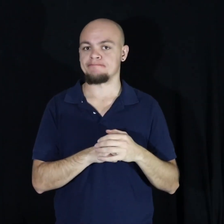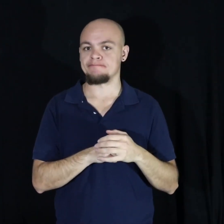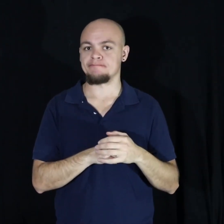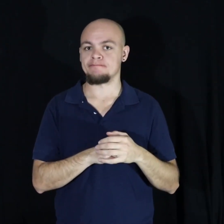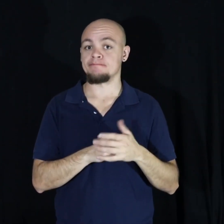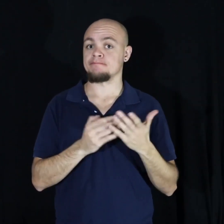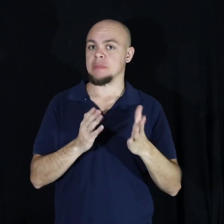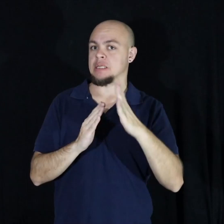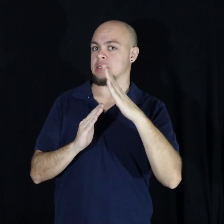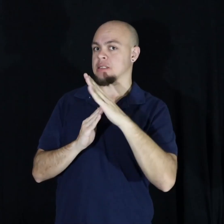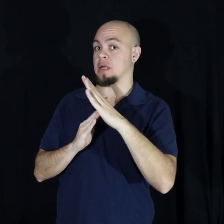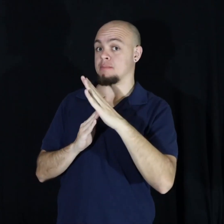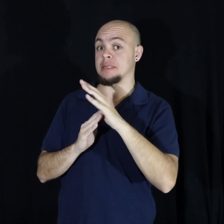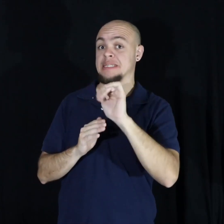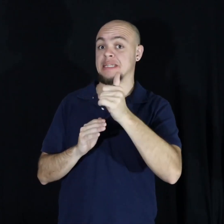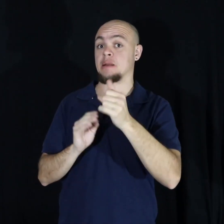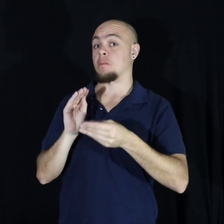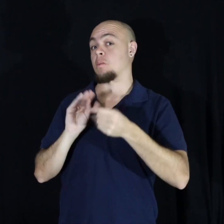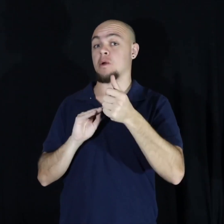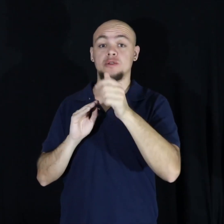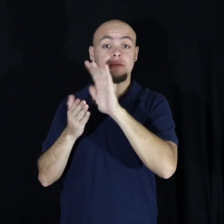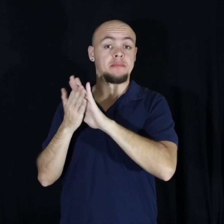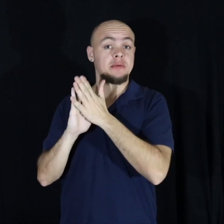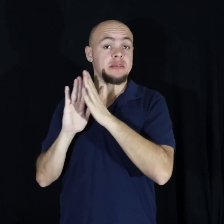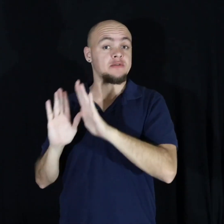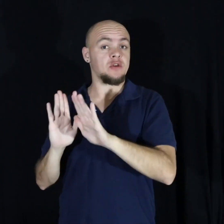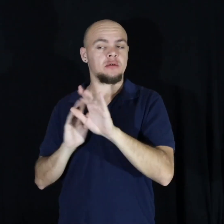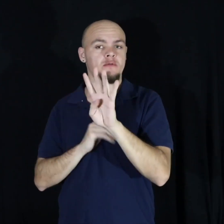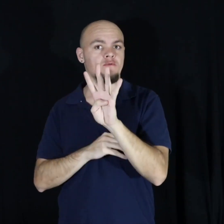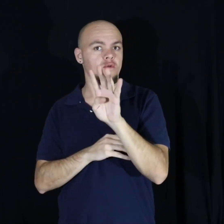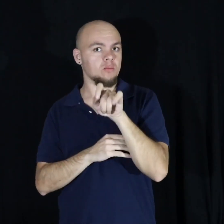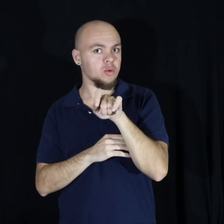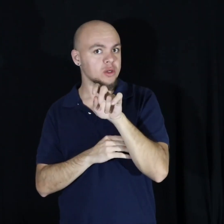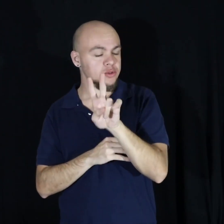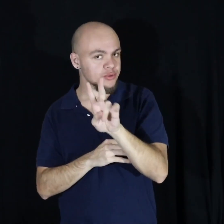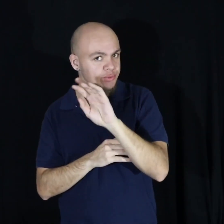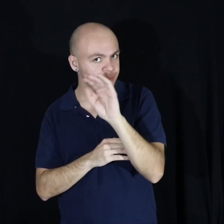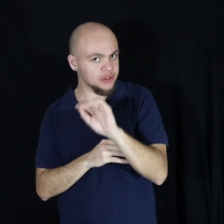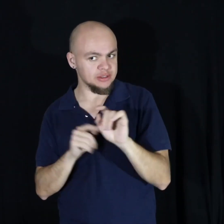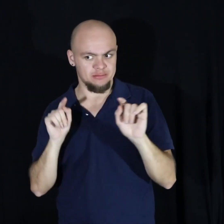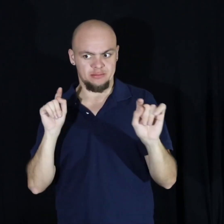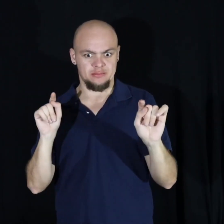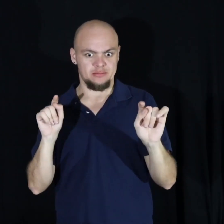on the top 10 most peaceful nations, it was just 4.2%.